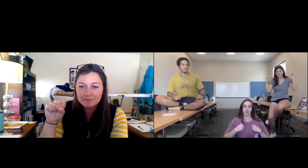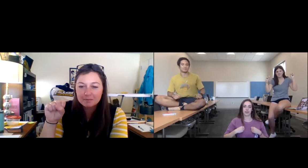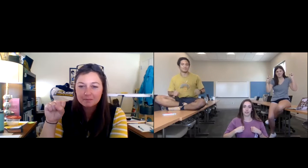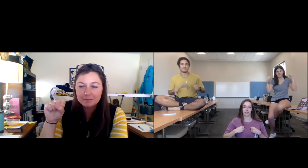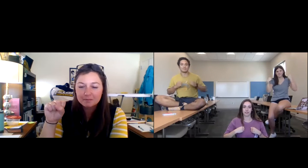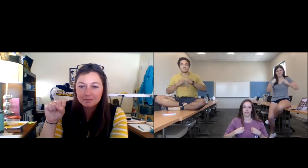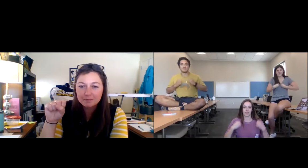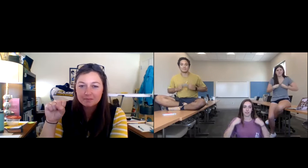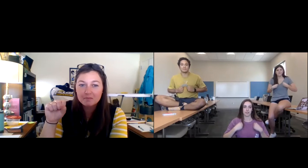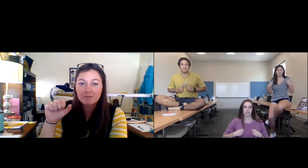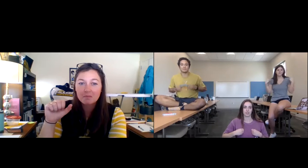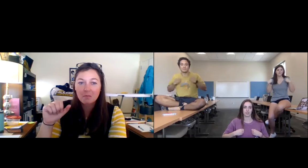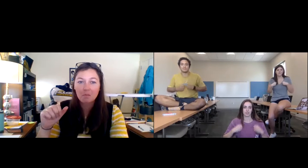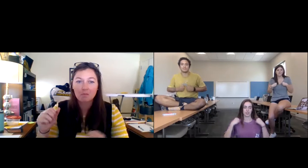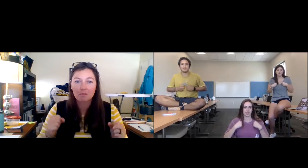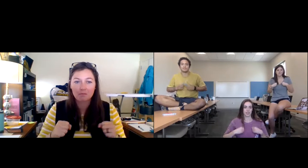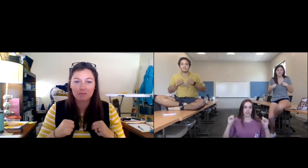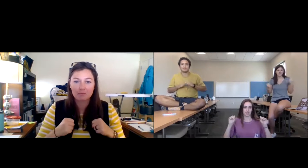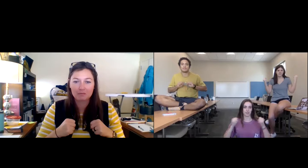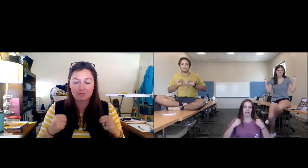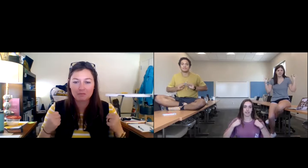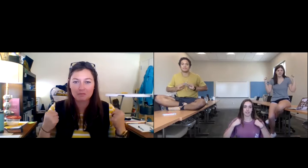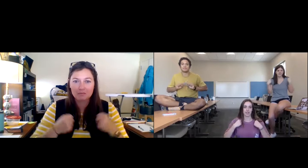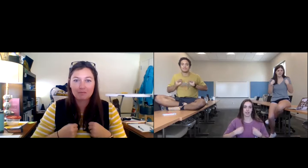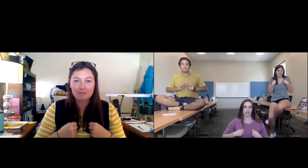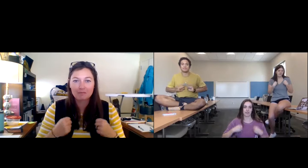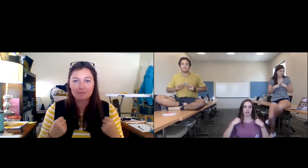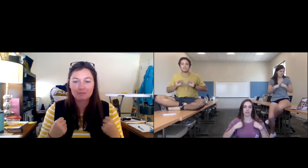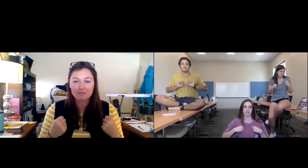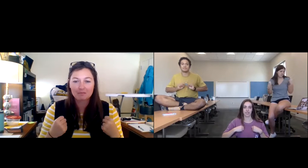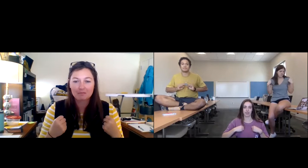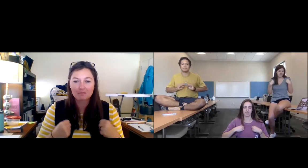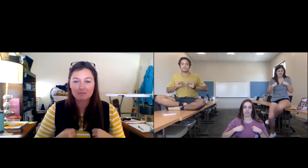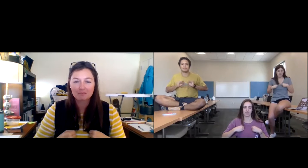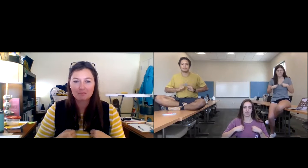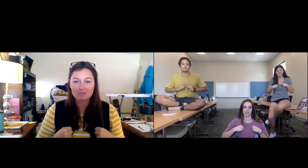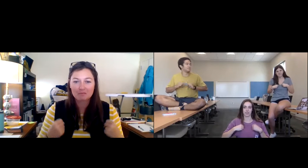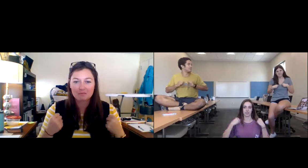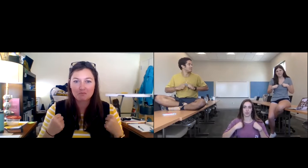sweater. So you just take your two hands and you kind of rub it down your